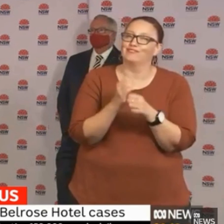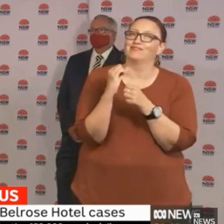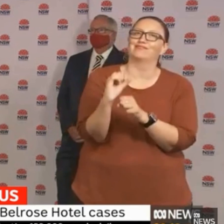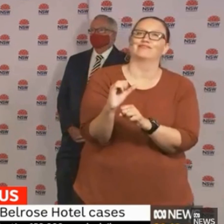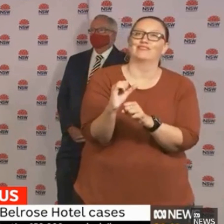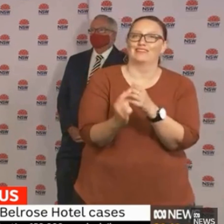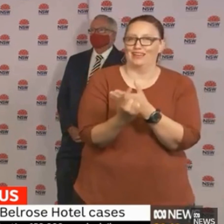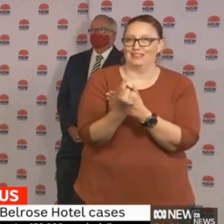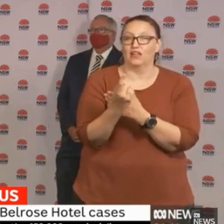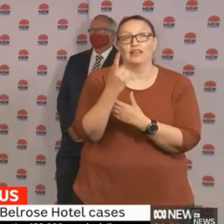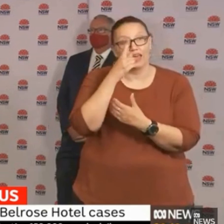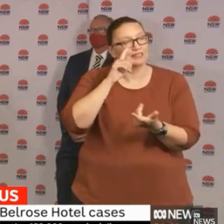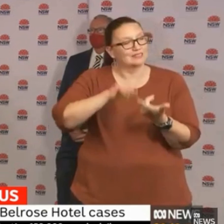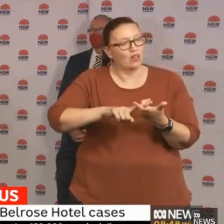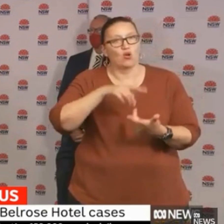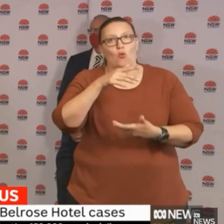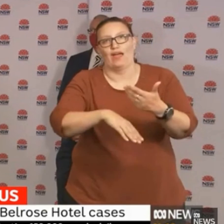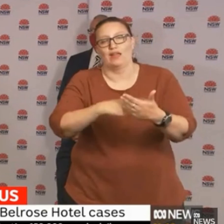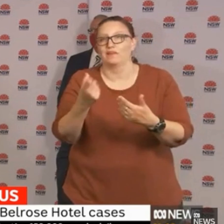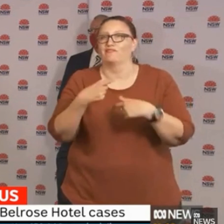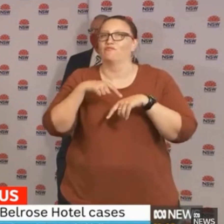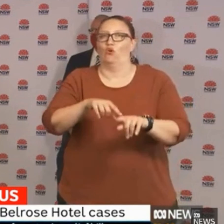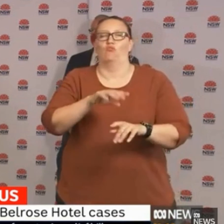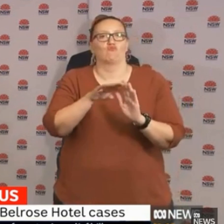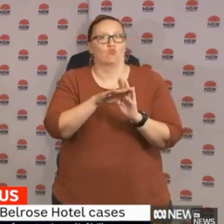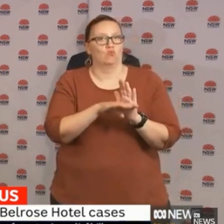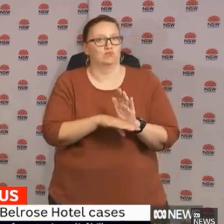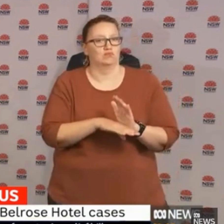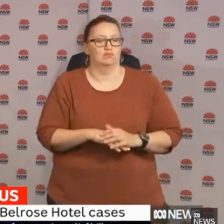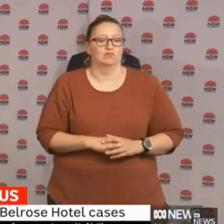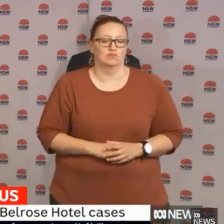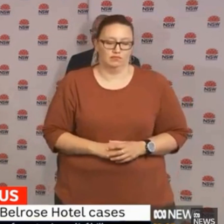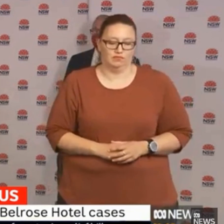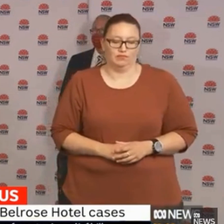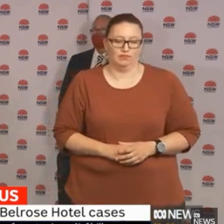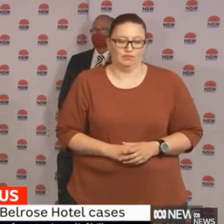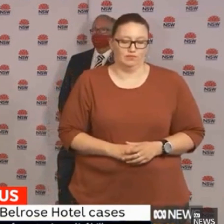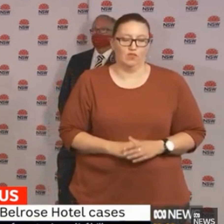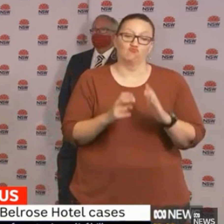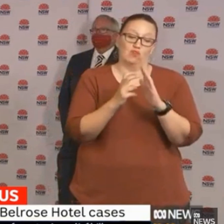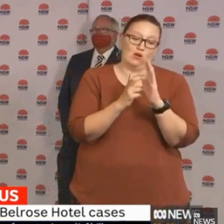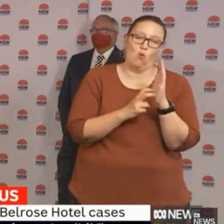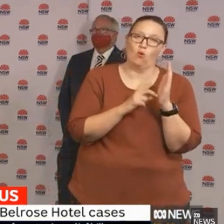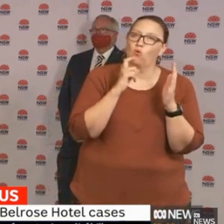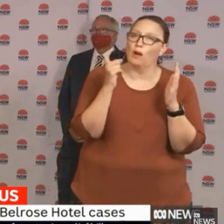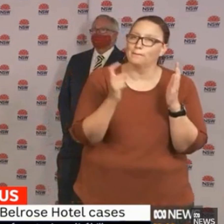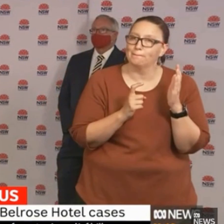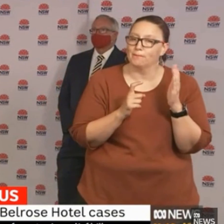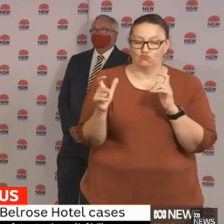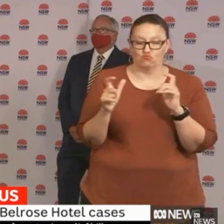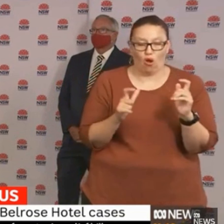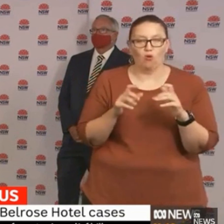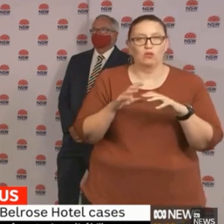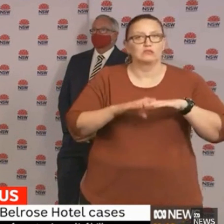can still proceed so long as they stick to the rules, so long as there's good record keeping, so long as they're controlled, seated and ticketed